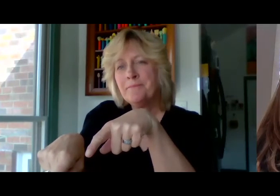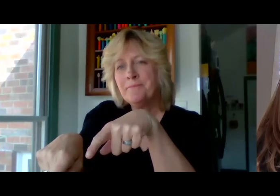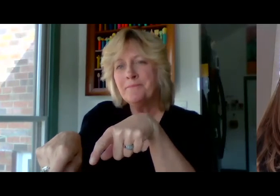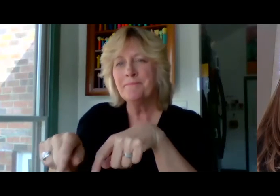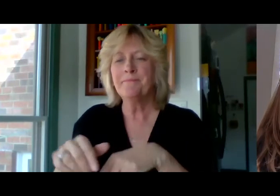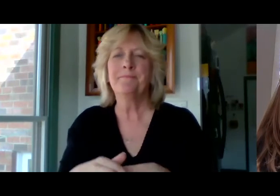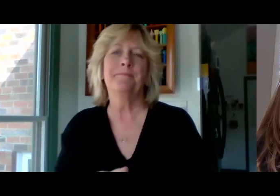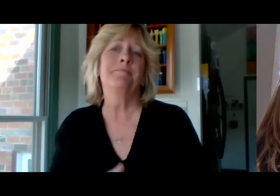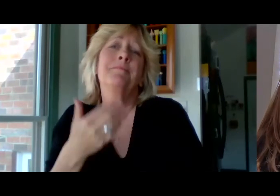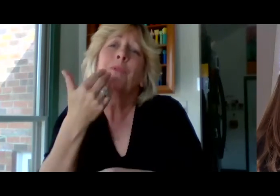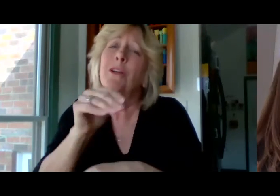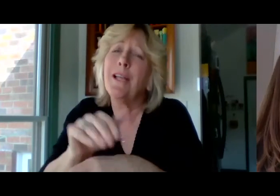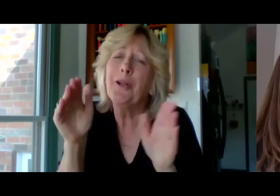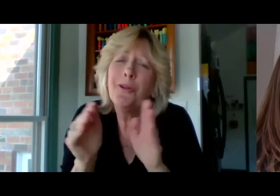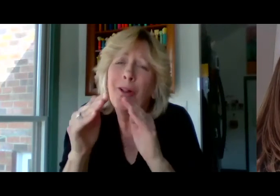Good night, little house.